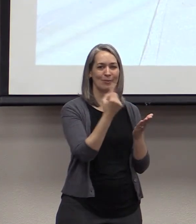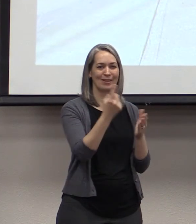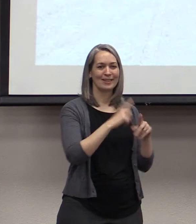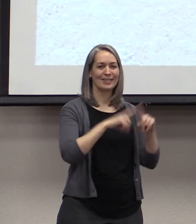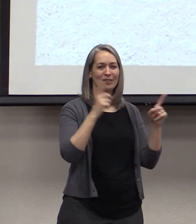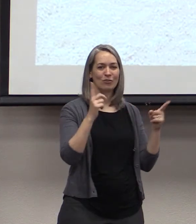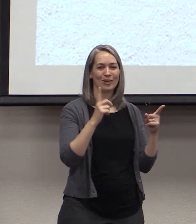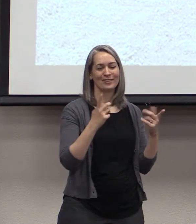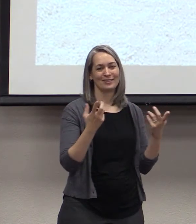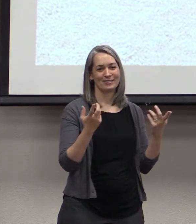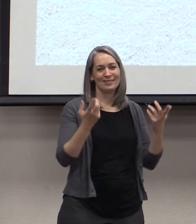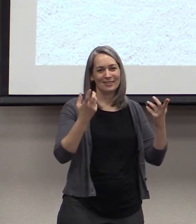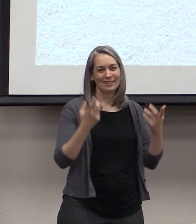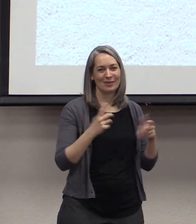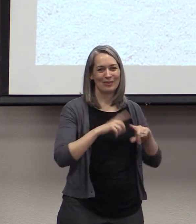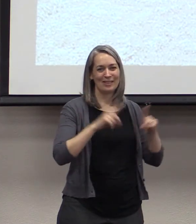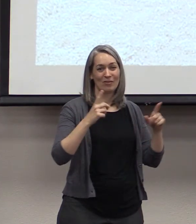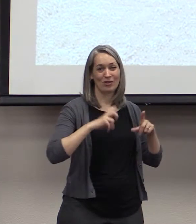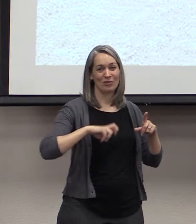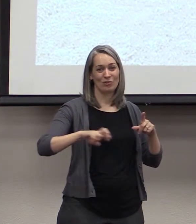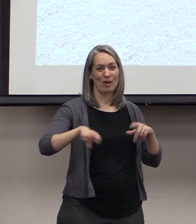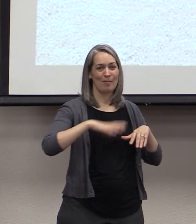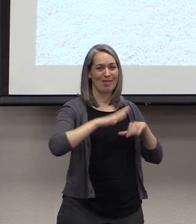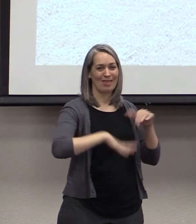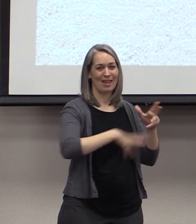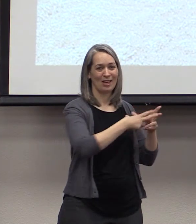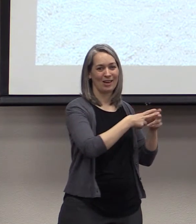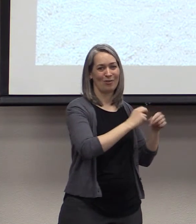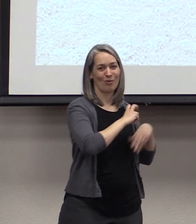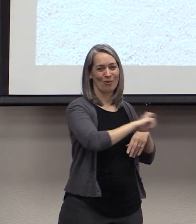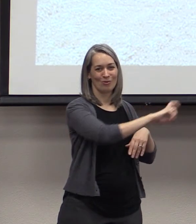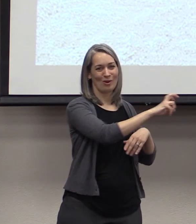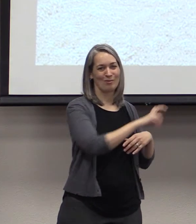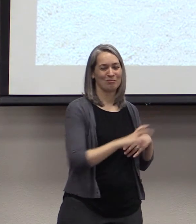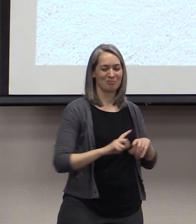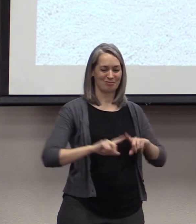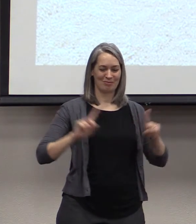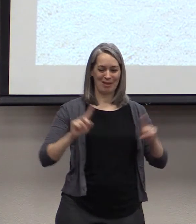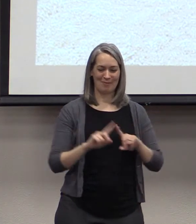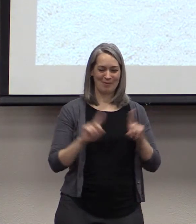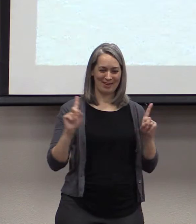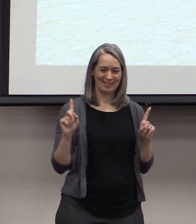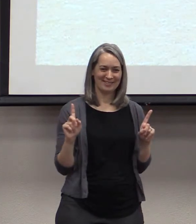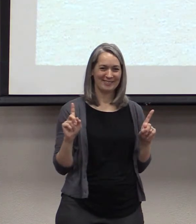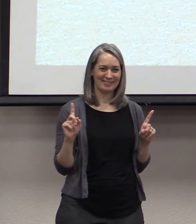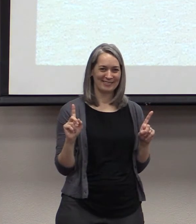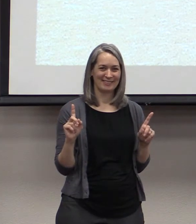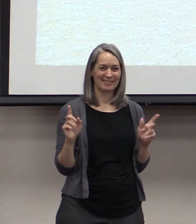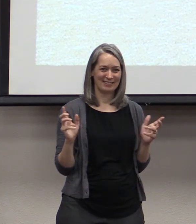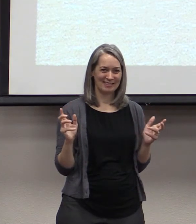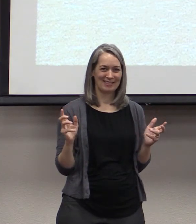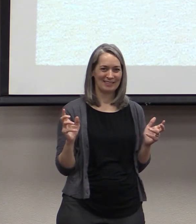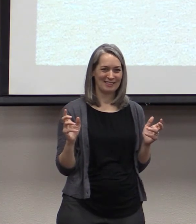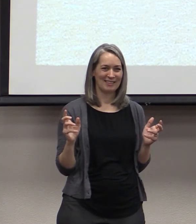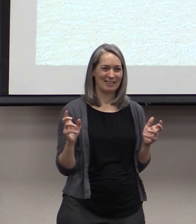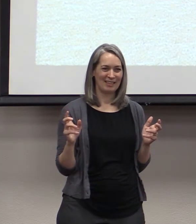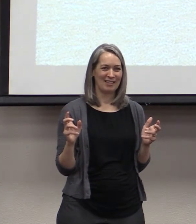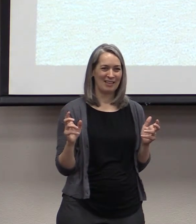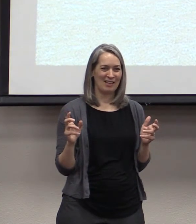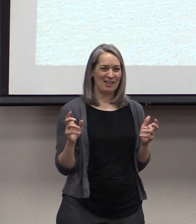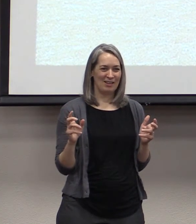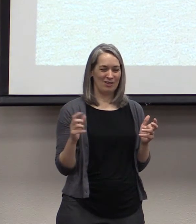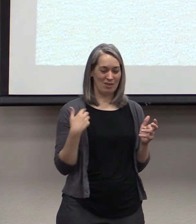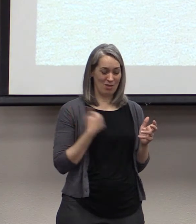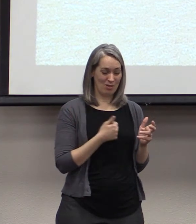table. This is a different trip than the Nicaragua trip, but it's taking